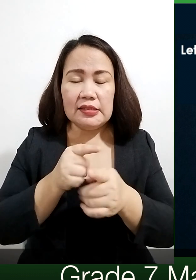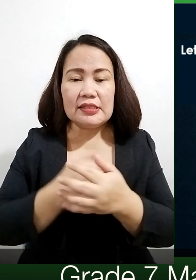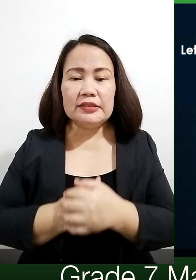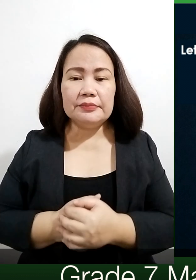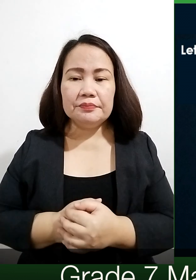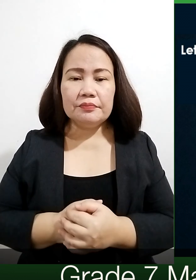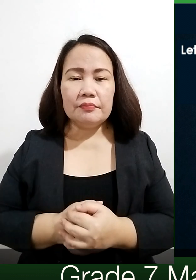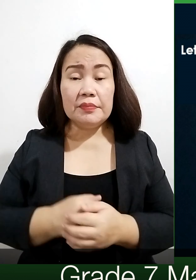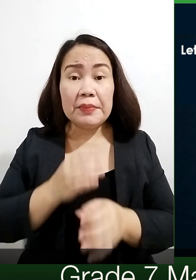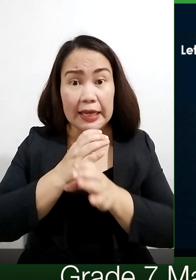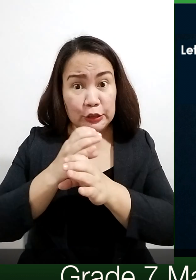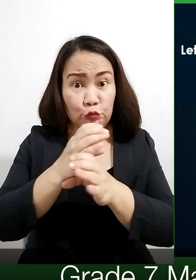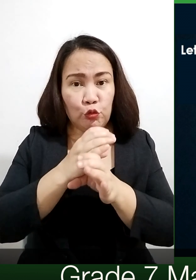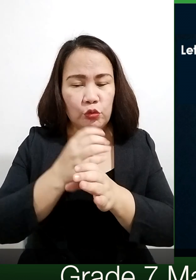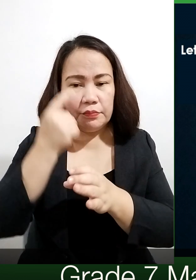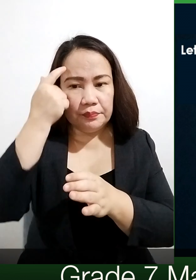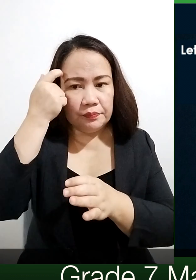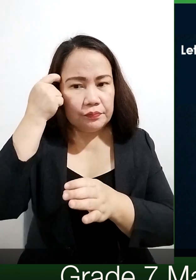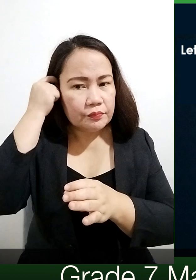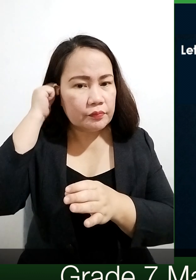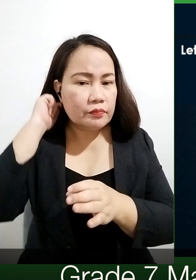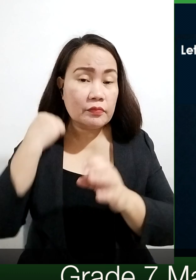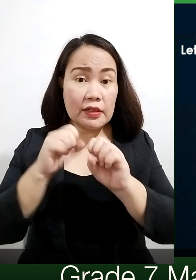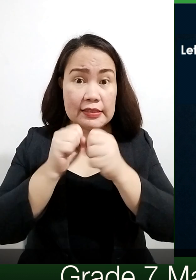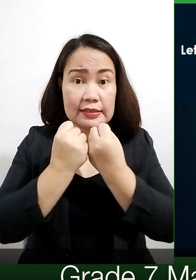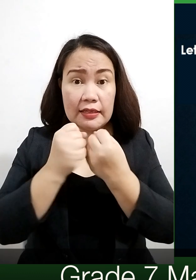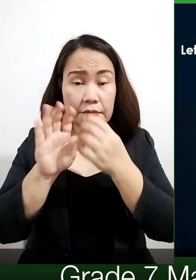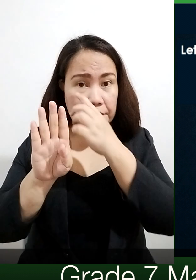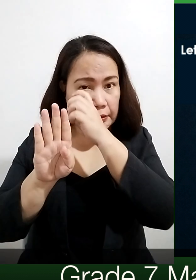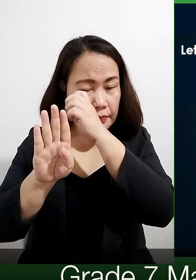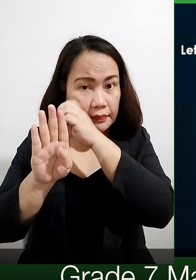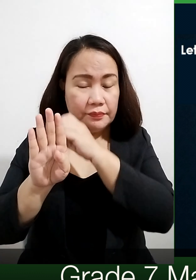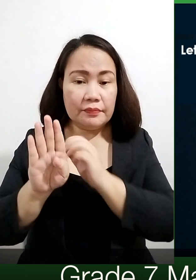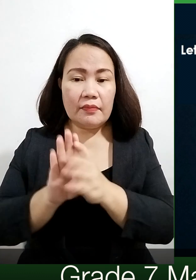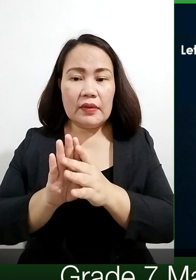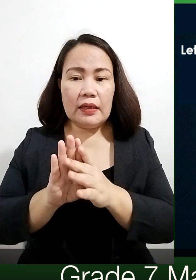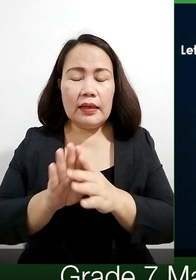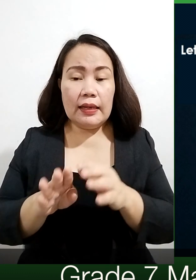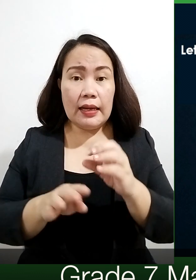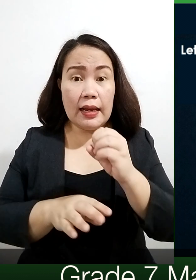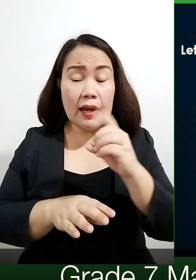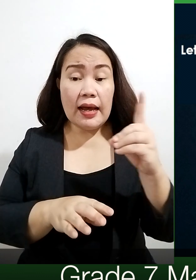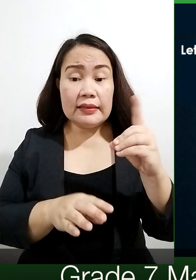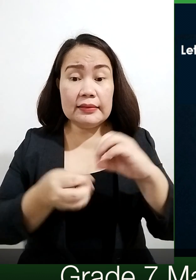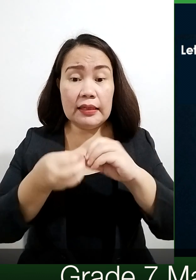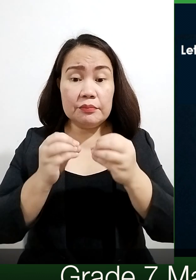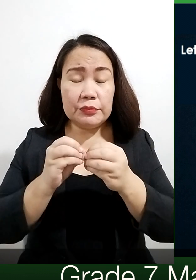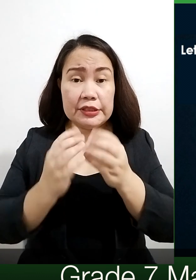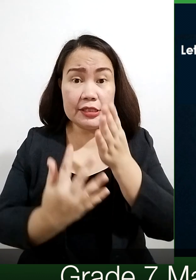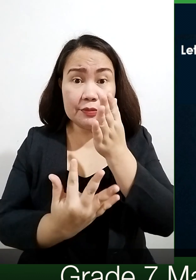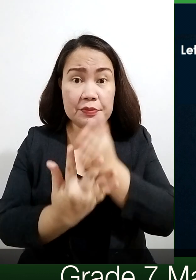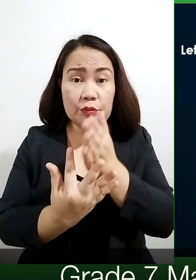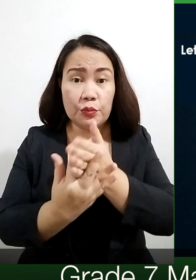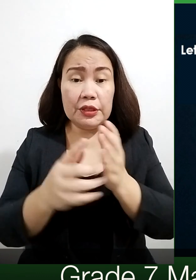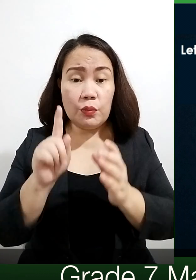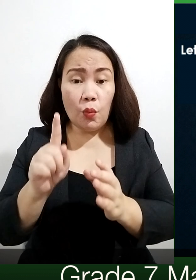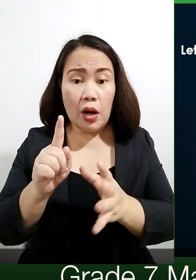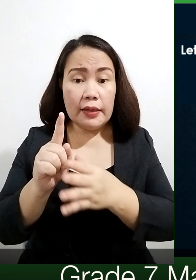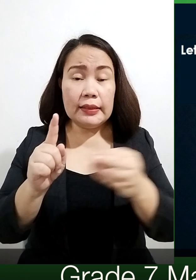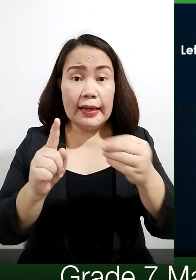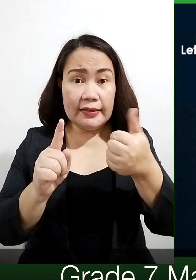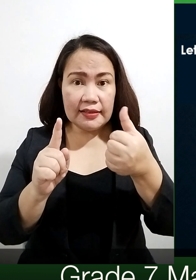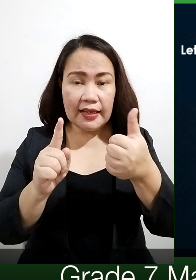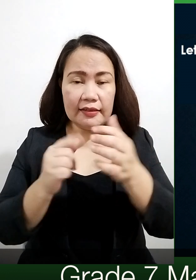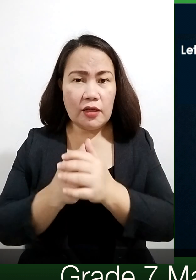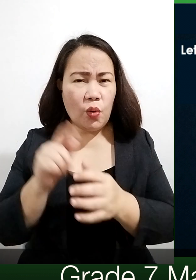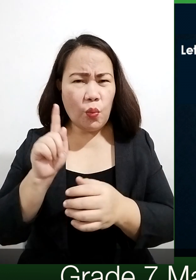rin tayo sa ating answers. Okay? So, let's have set B. So, set B, add numbers between 1 and 10. So, ano yung mga